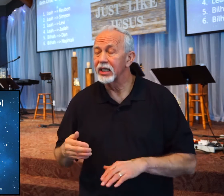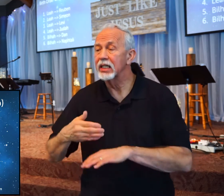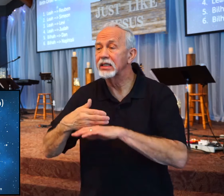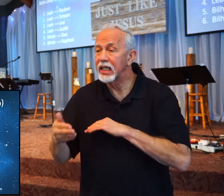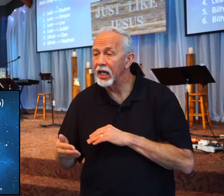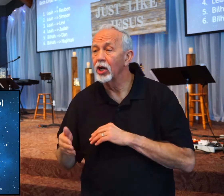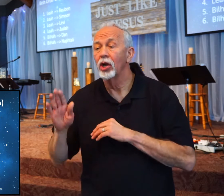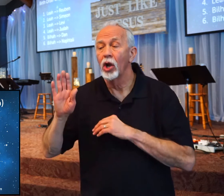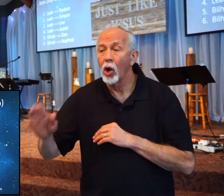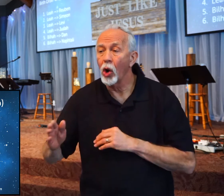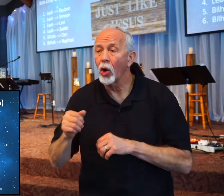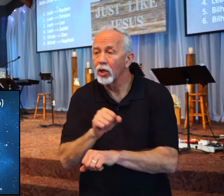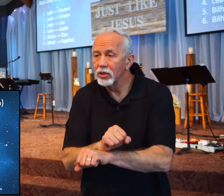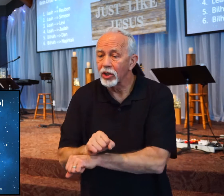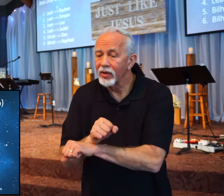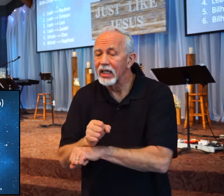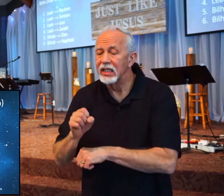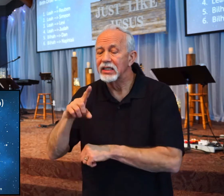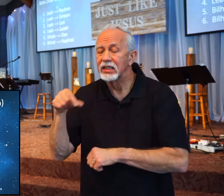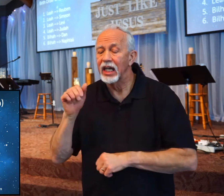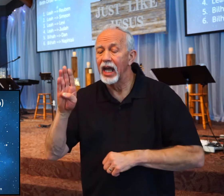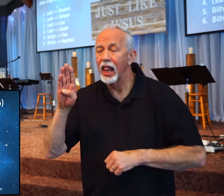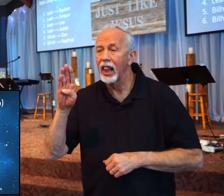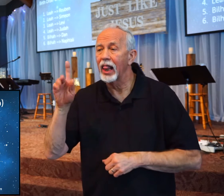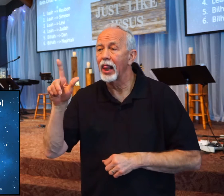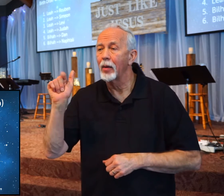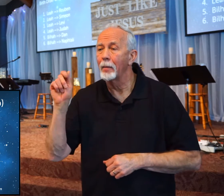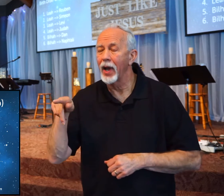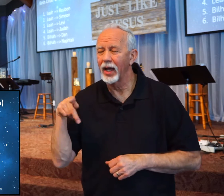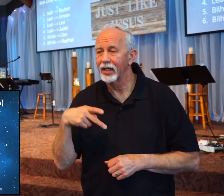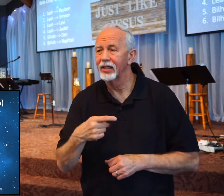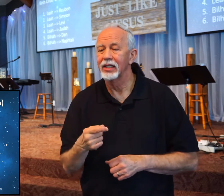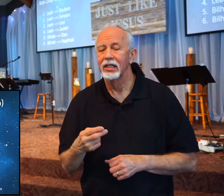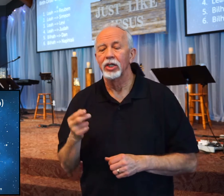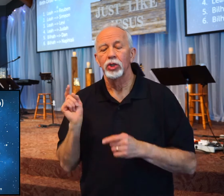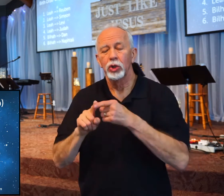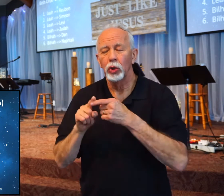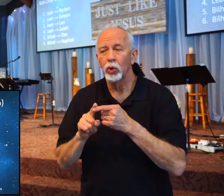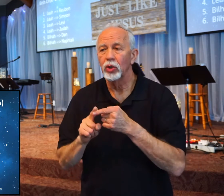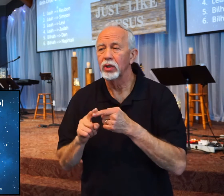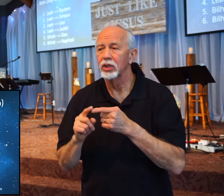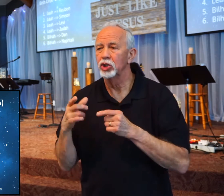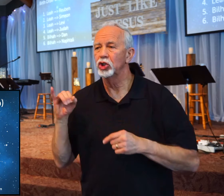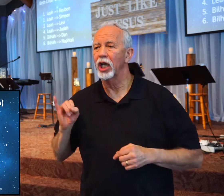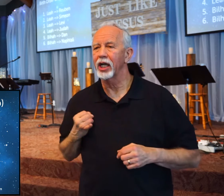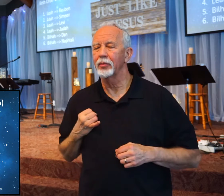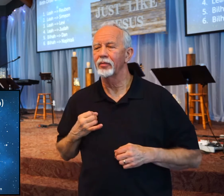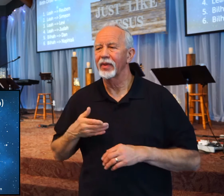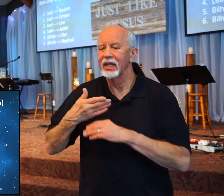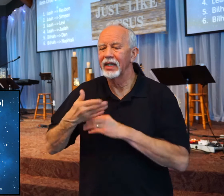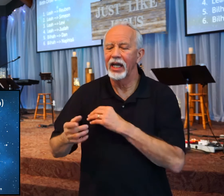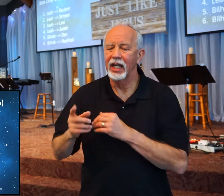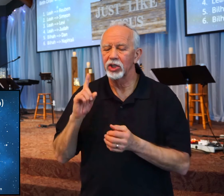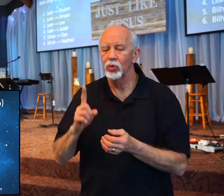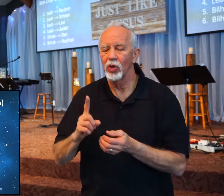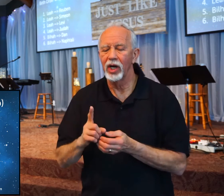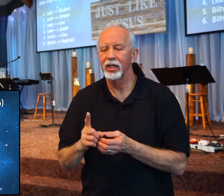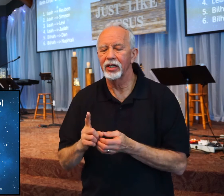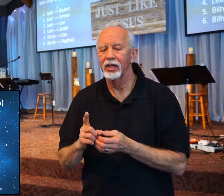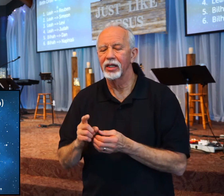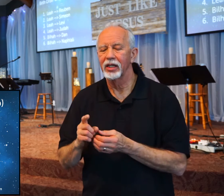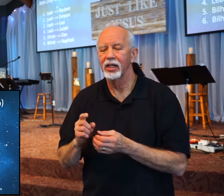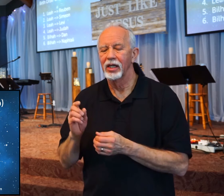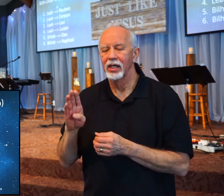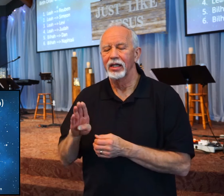servant, her slave, Zilpah, and sends her to Jacob as a wife. And you'll notice the next one, Bilhah gives birth